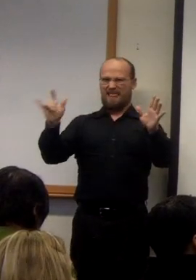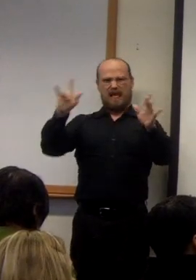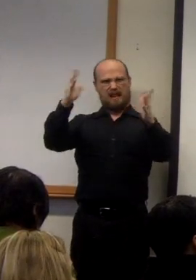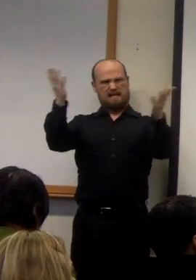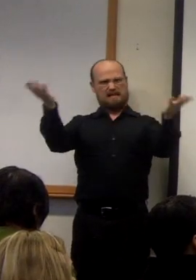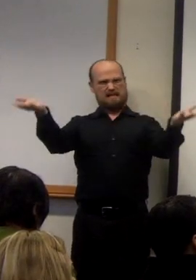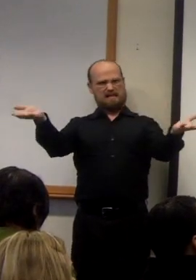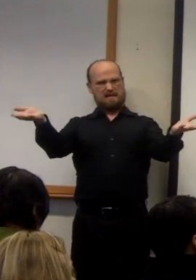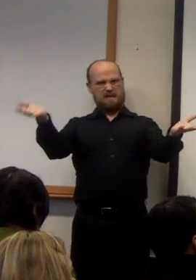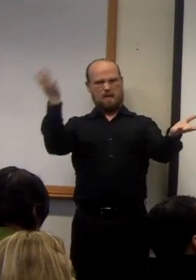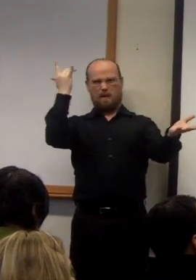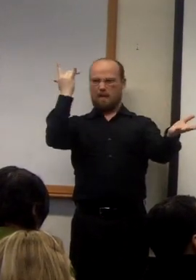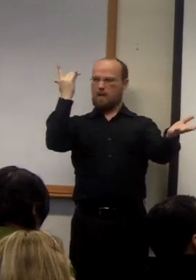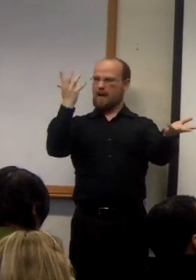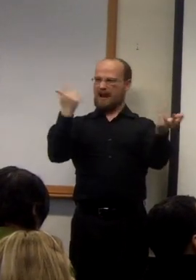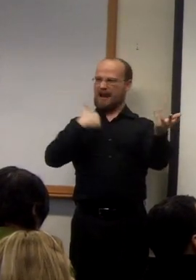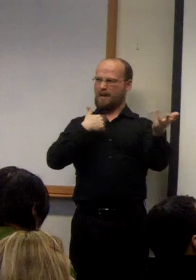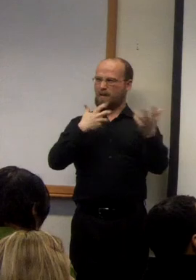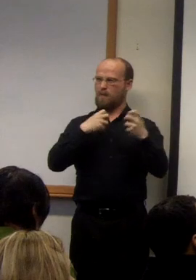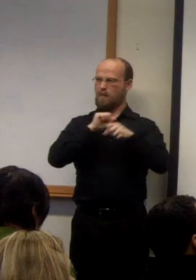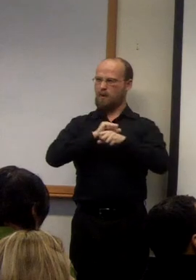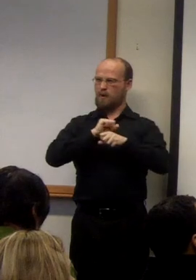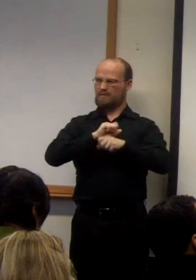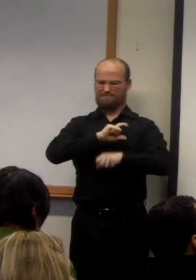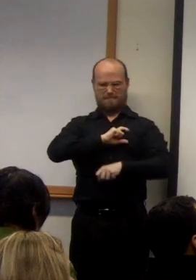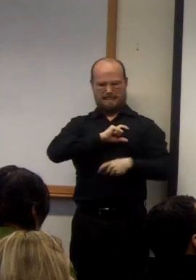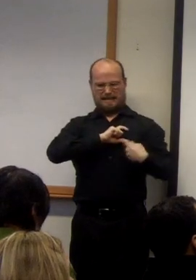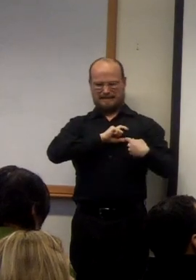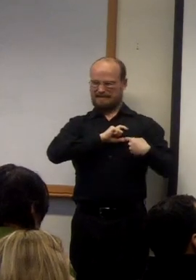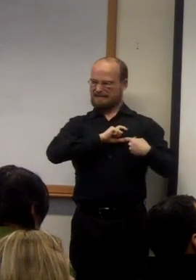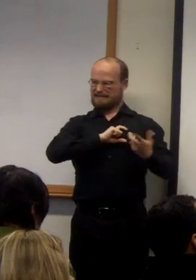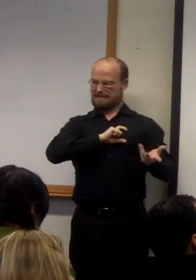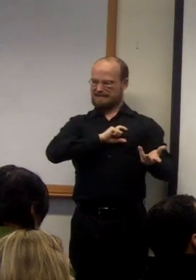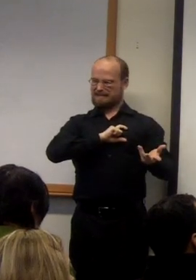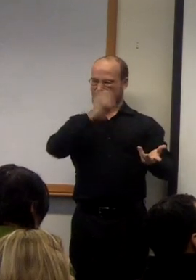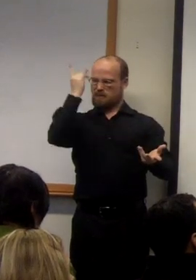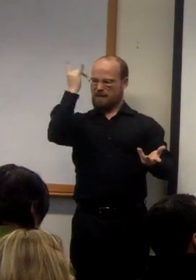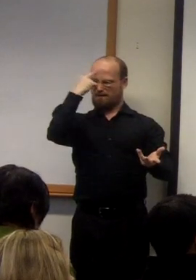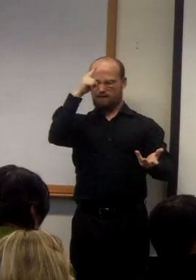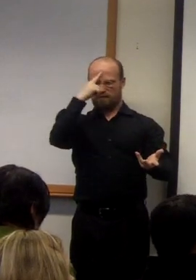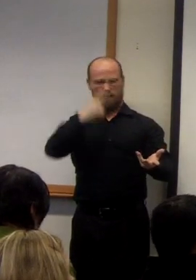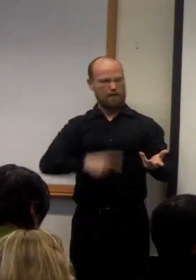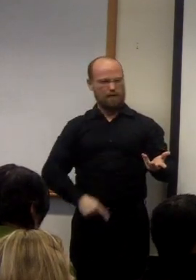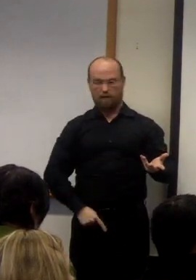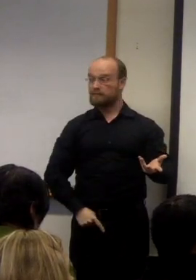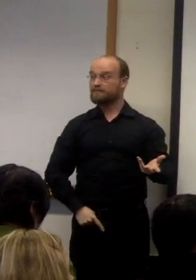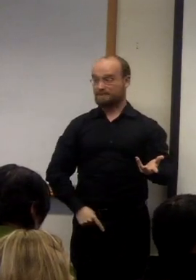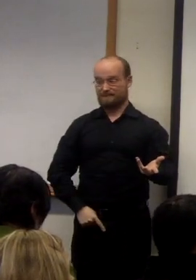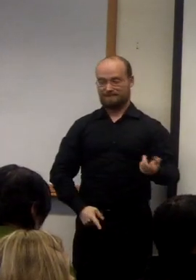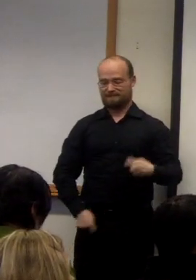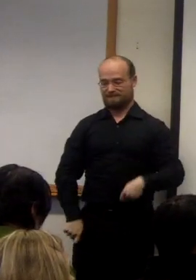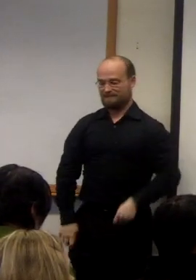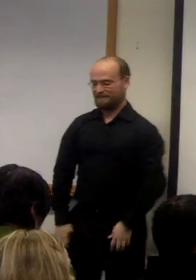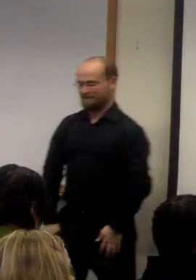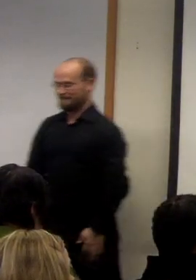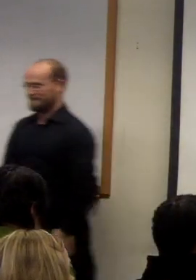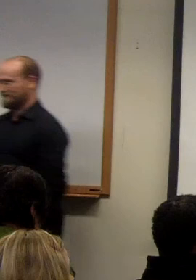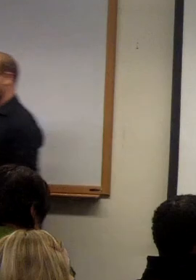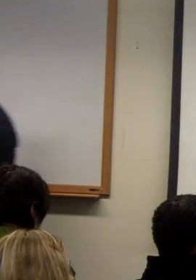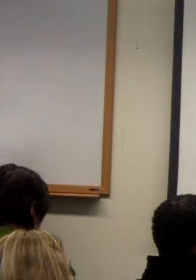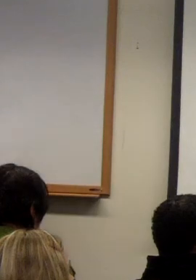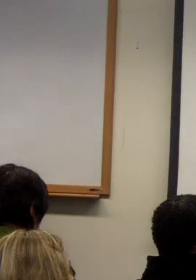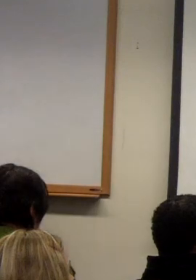was like, why would I want to work for the police? Why would I want to work for the police, right? I mean, but